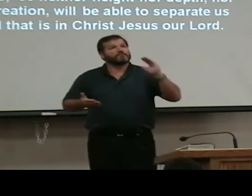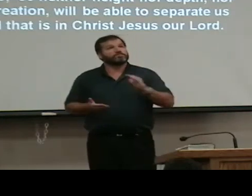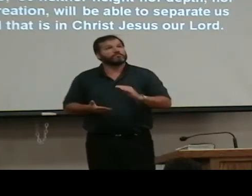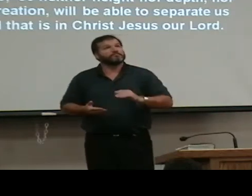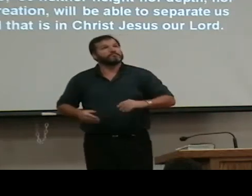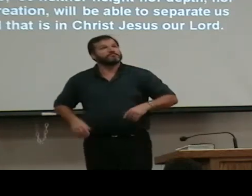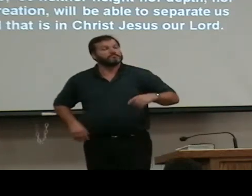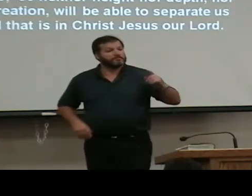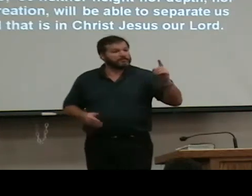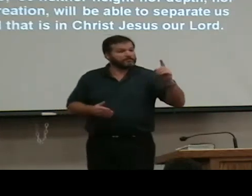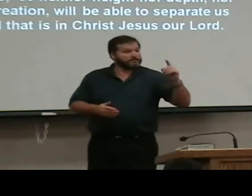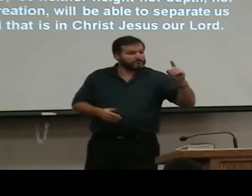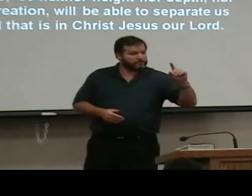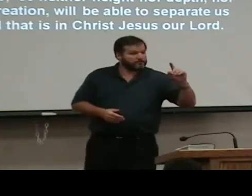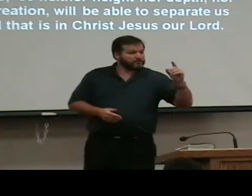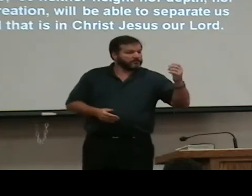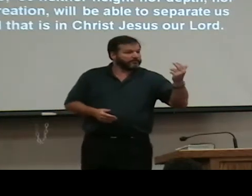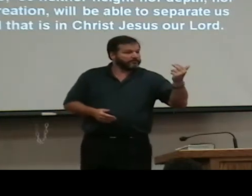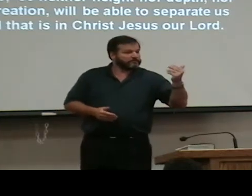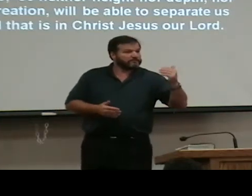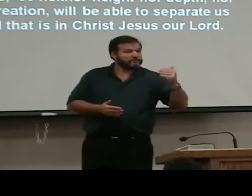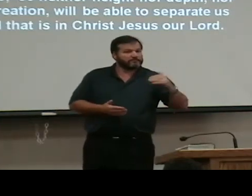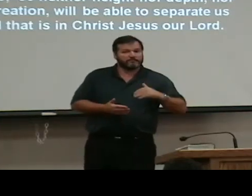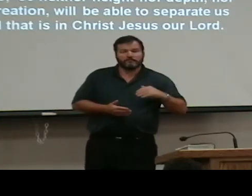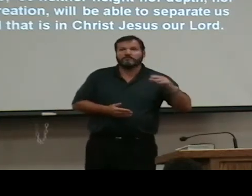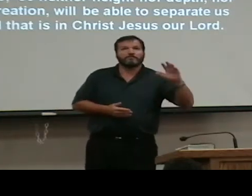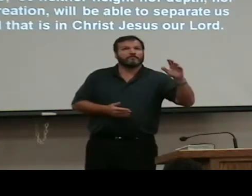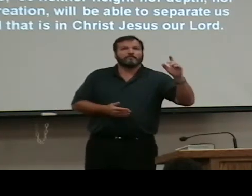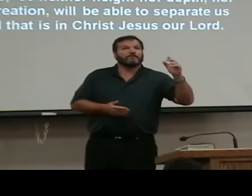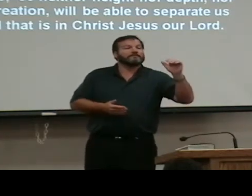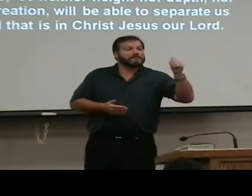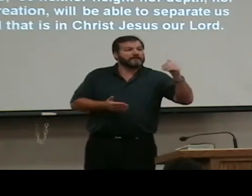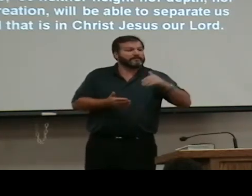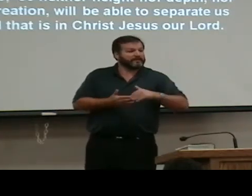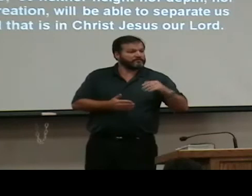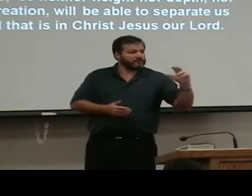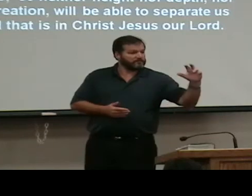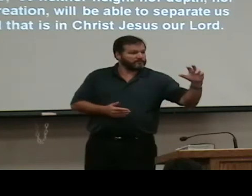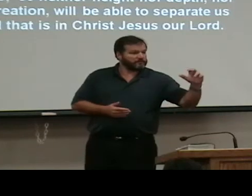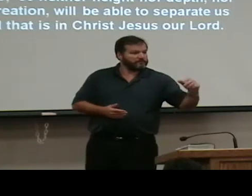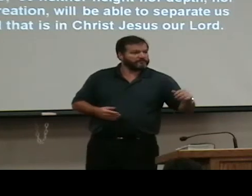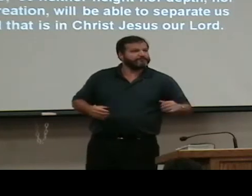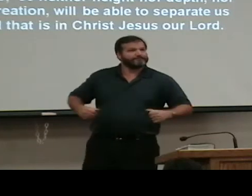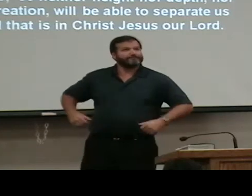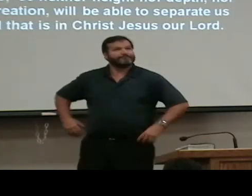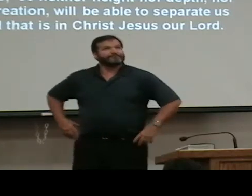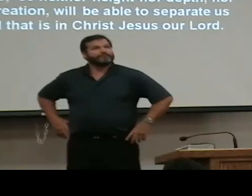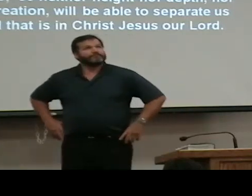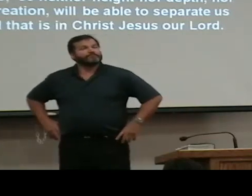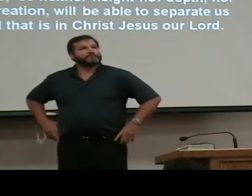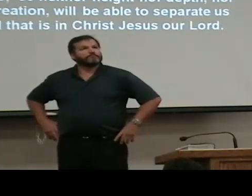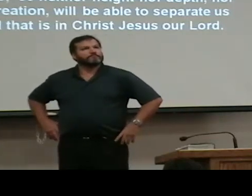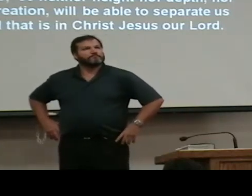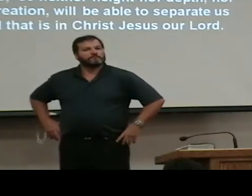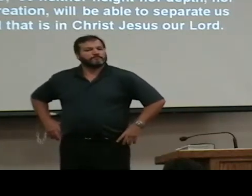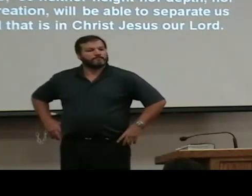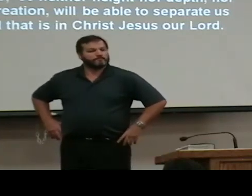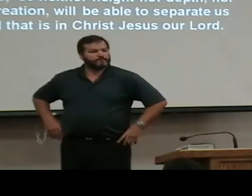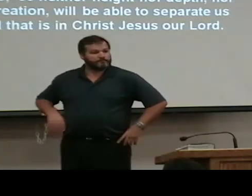like Gideon, 10,300 left, and